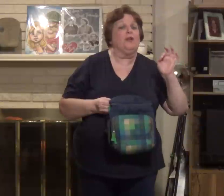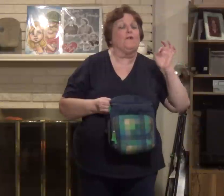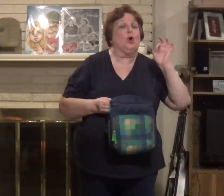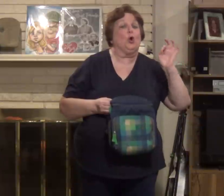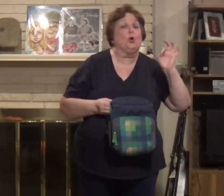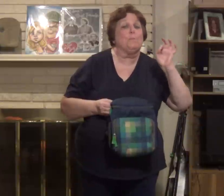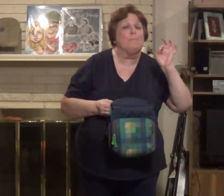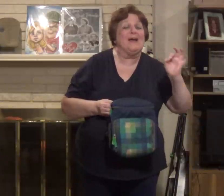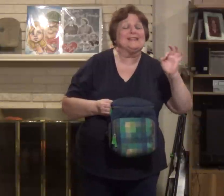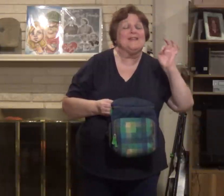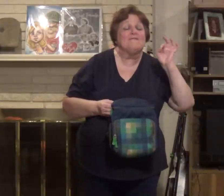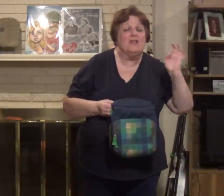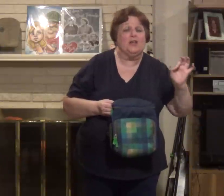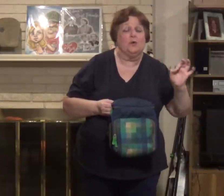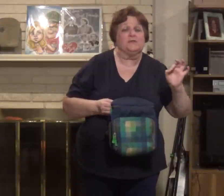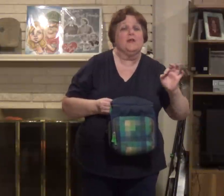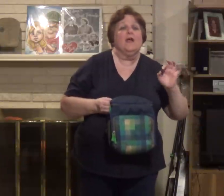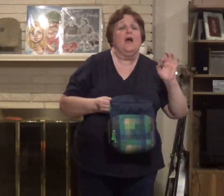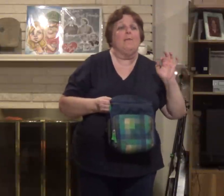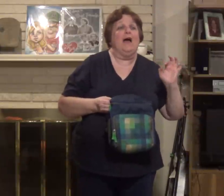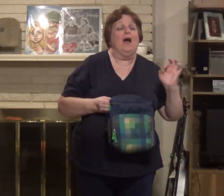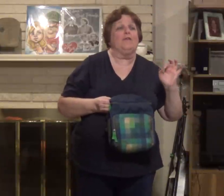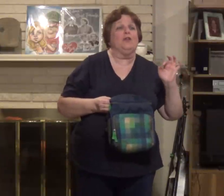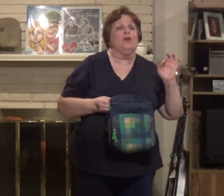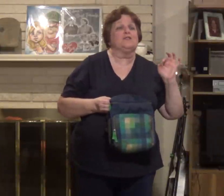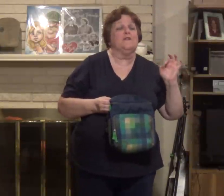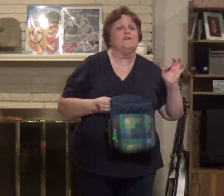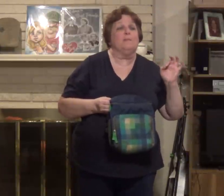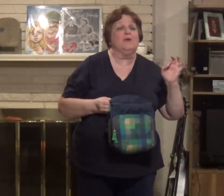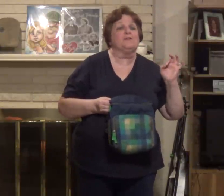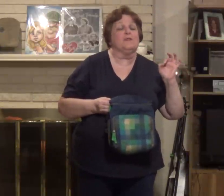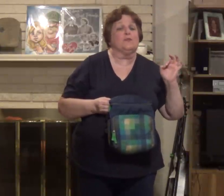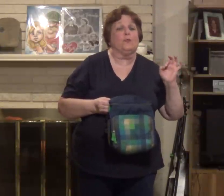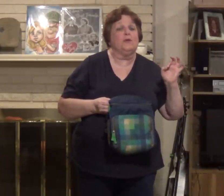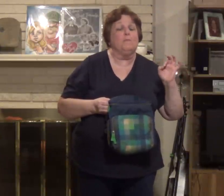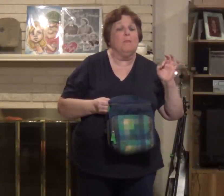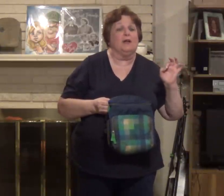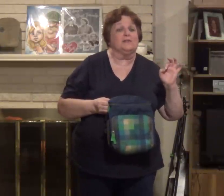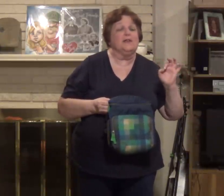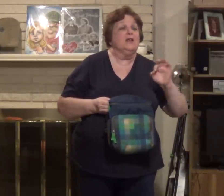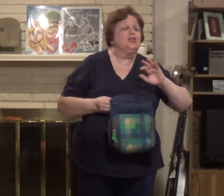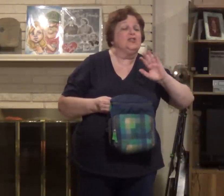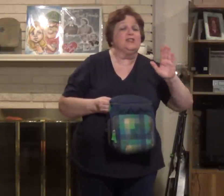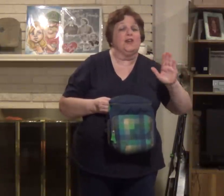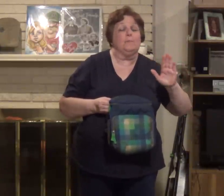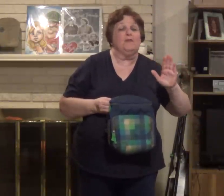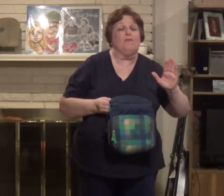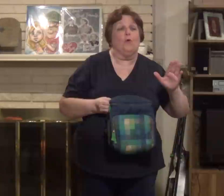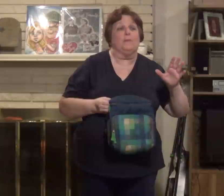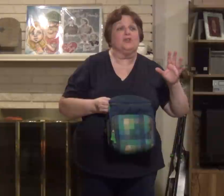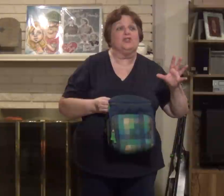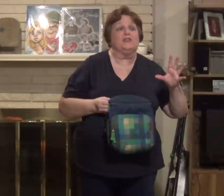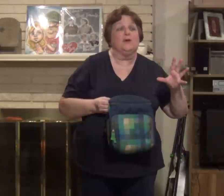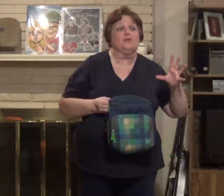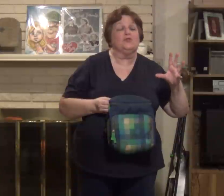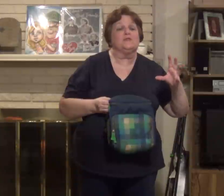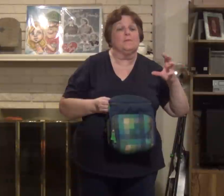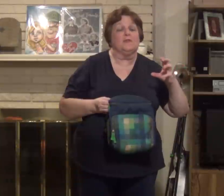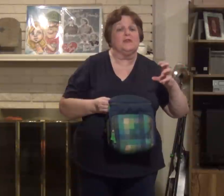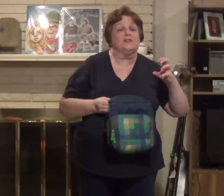of her best videos about how they lost 50 pounds in 3 months. She's done it before, but she tells you some things that